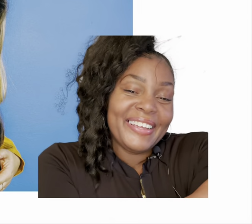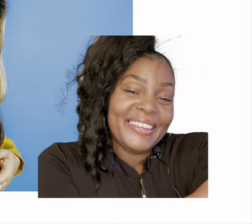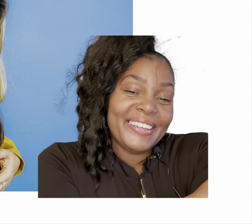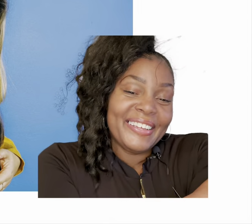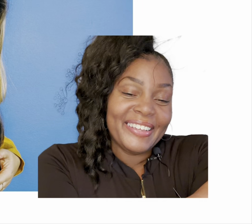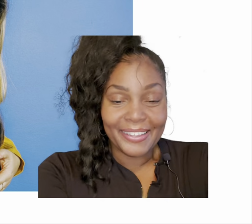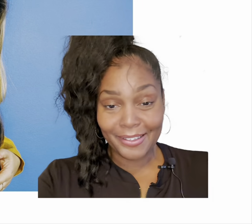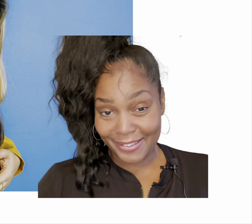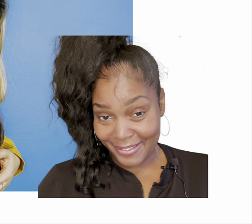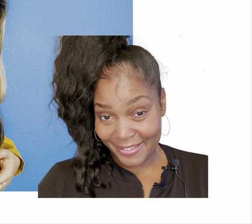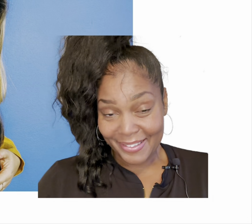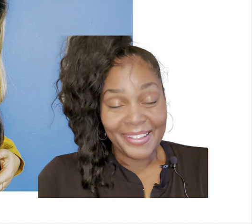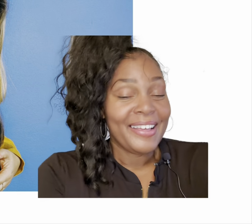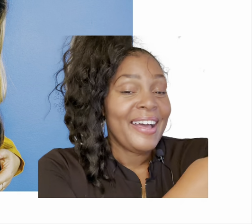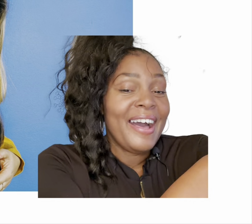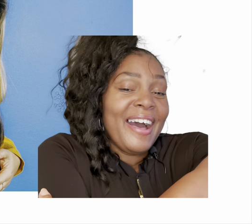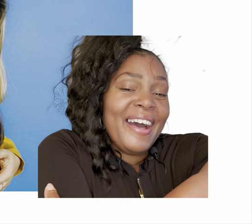Hug.